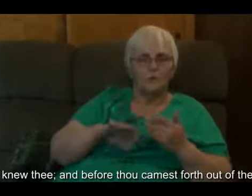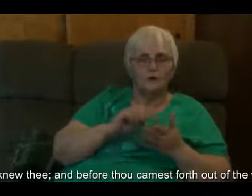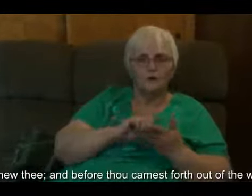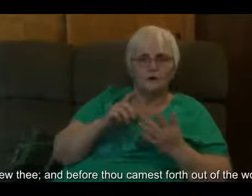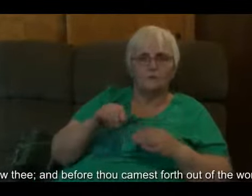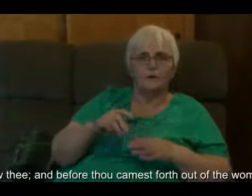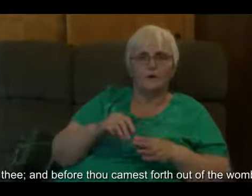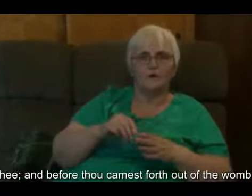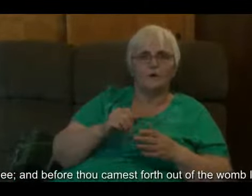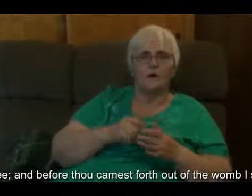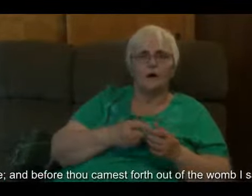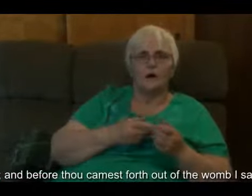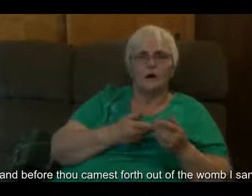ordained you a prophet to the nations.